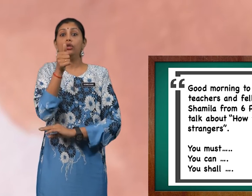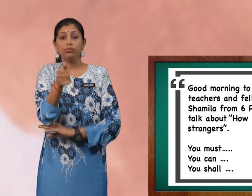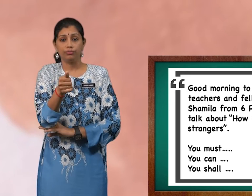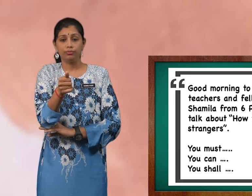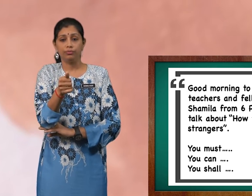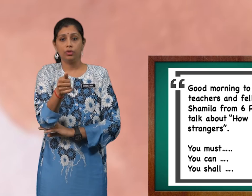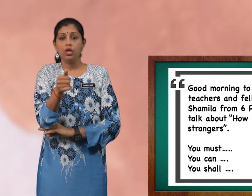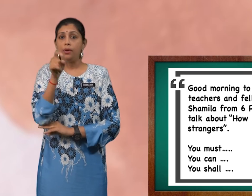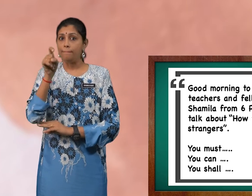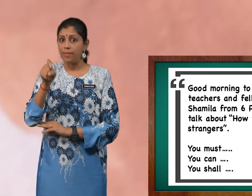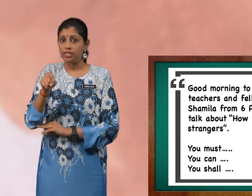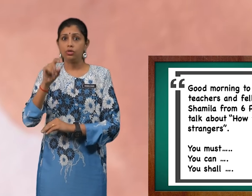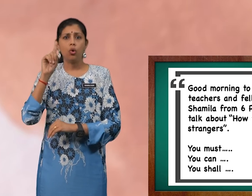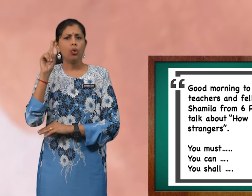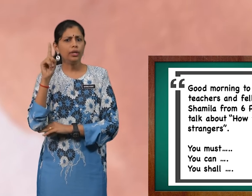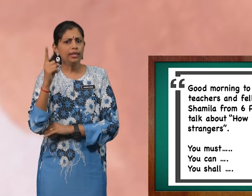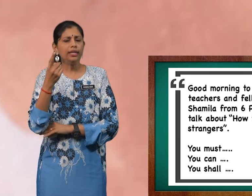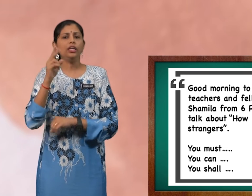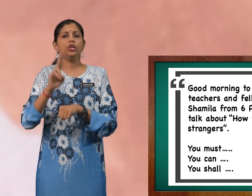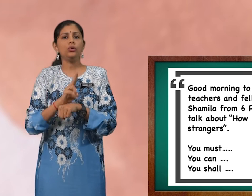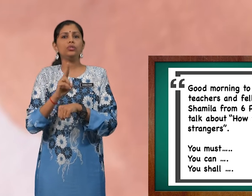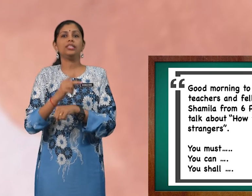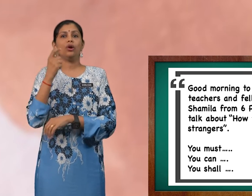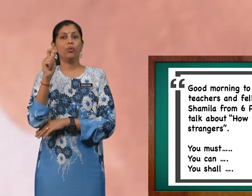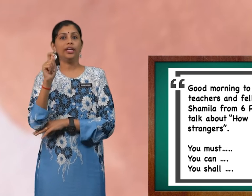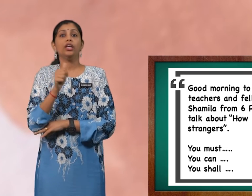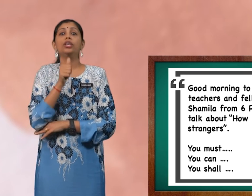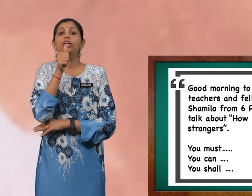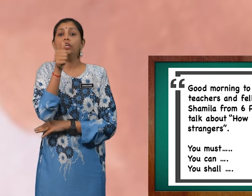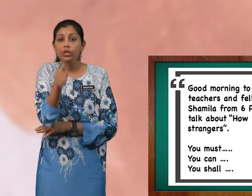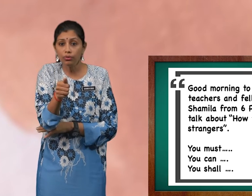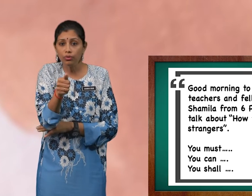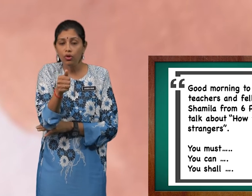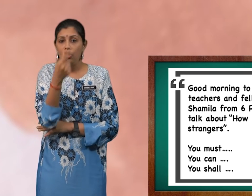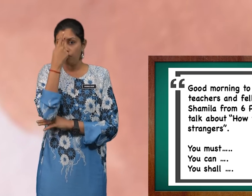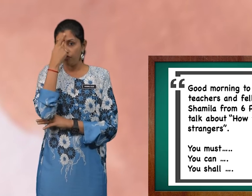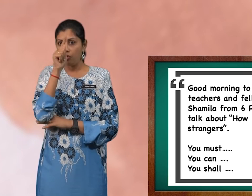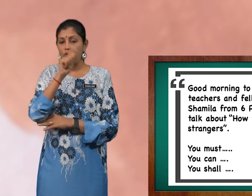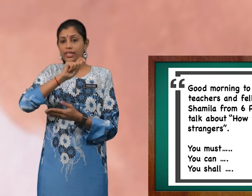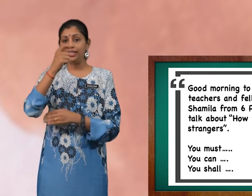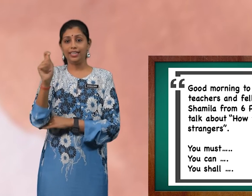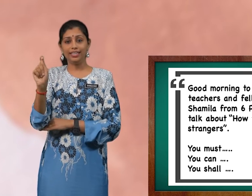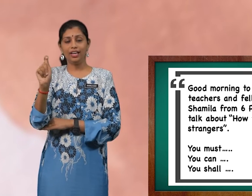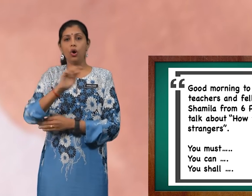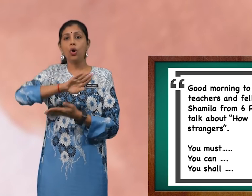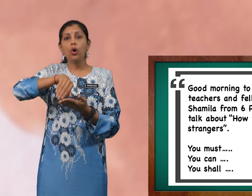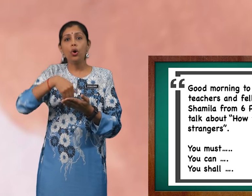you, must only use the word you for the